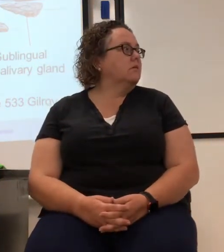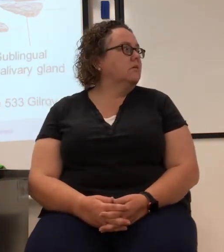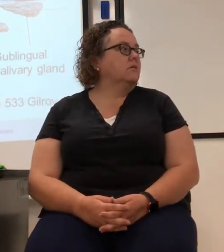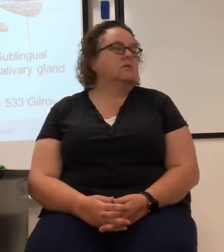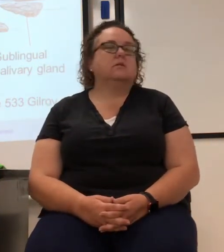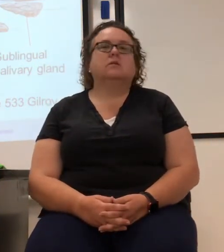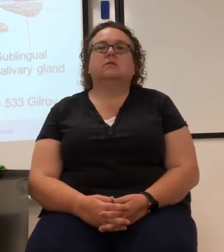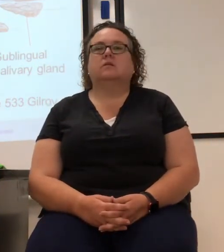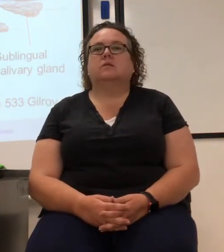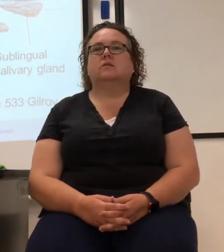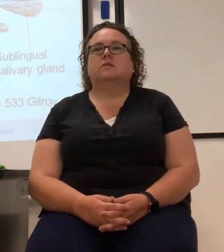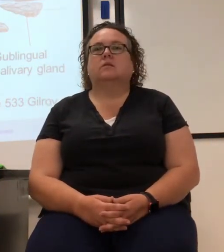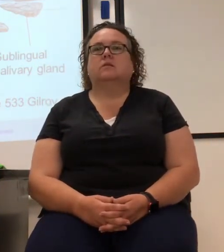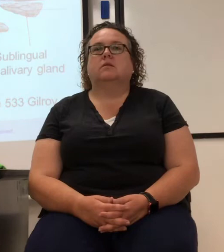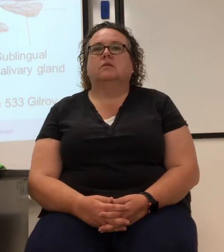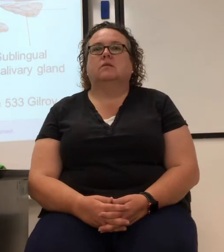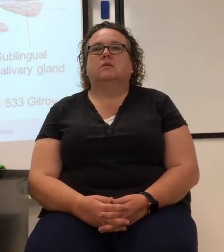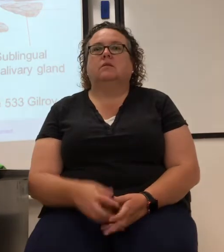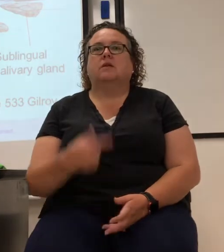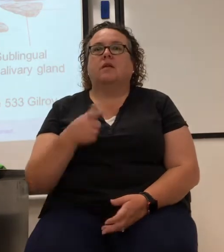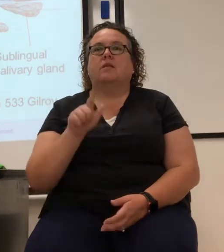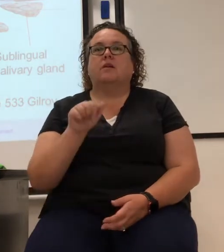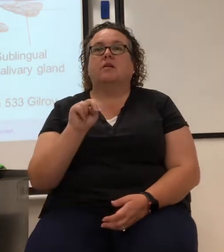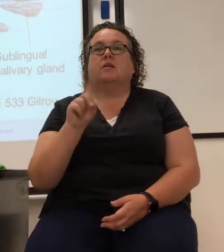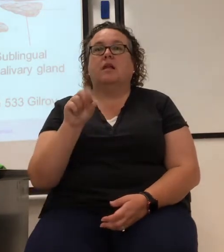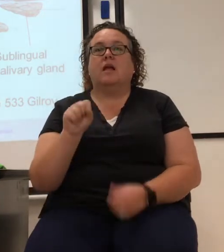glands with ducts.